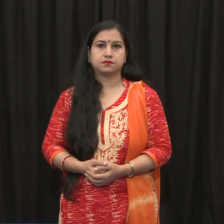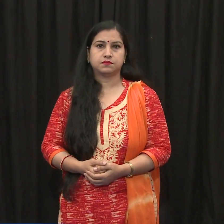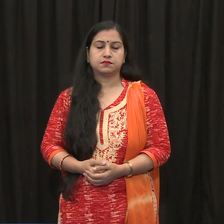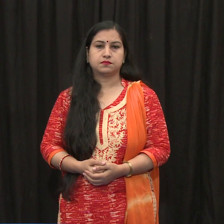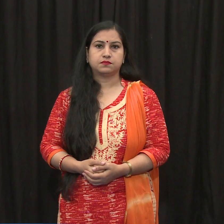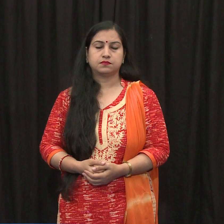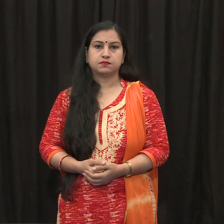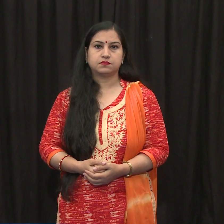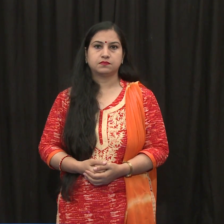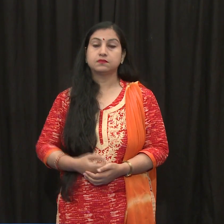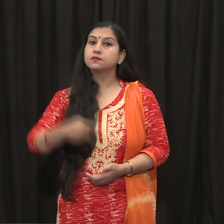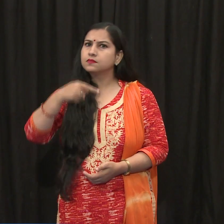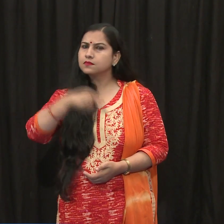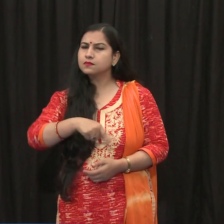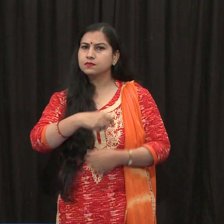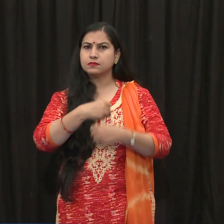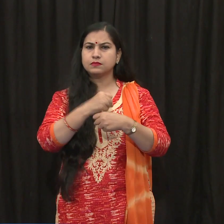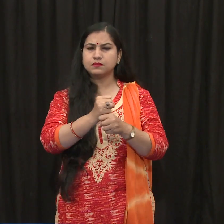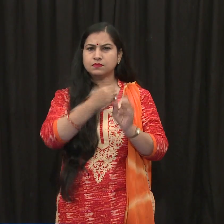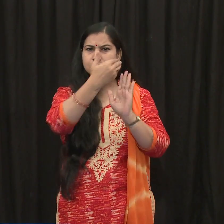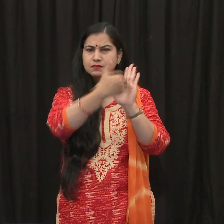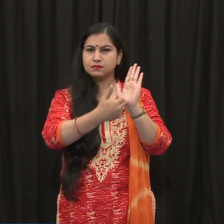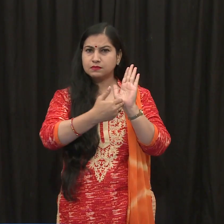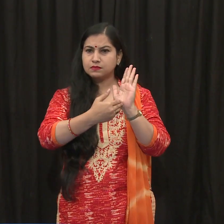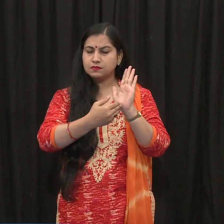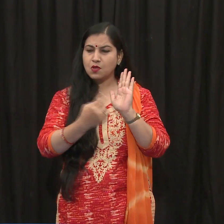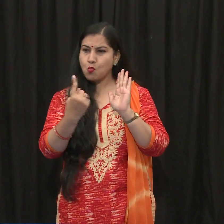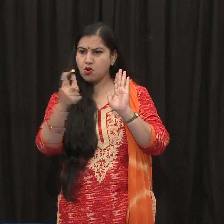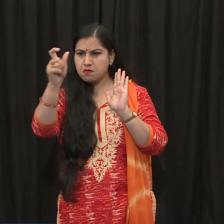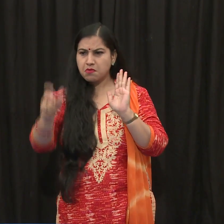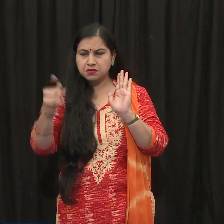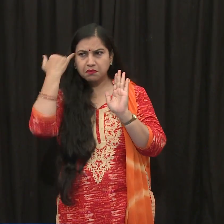It was not prepared by any one individual,